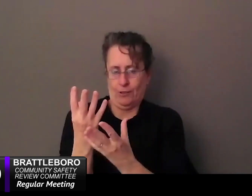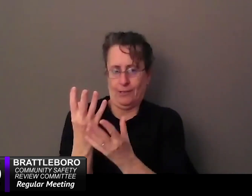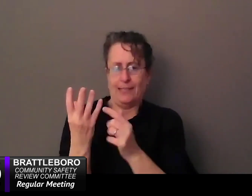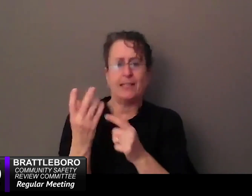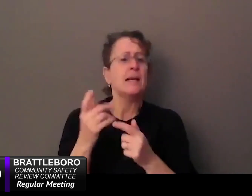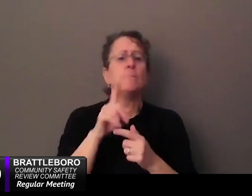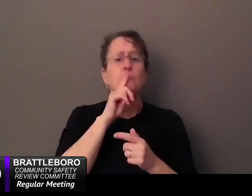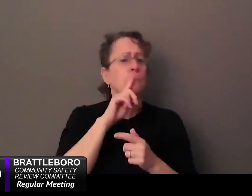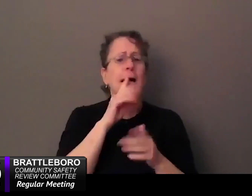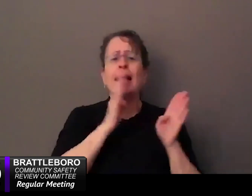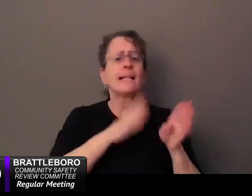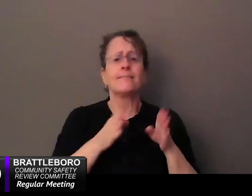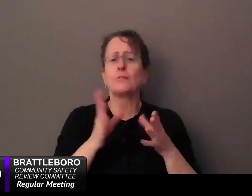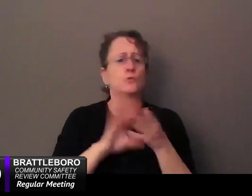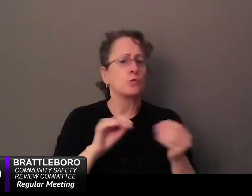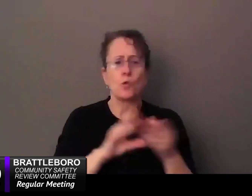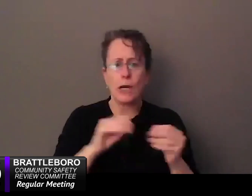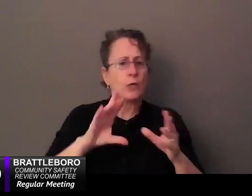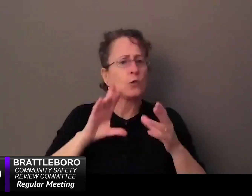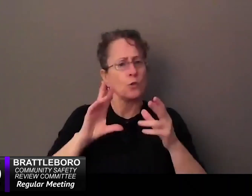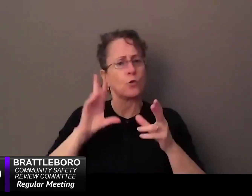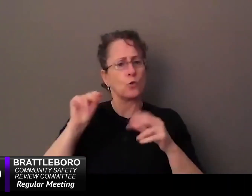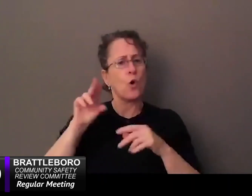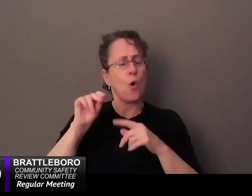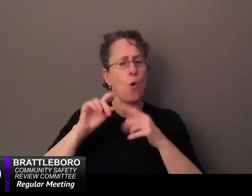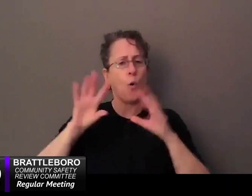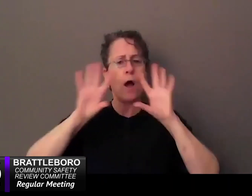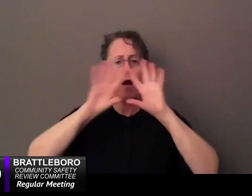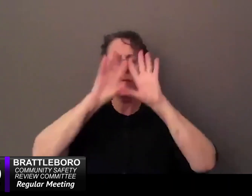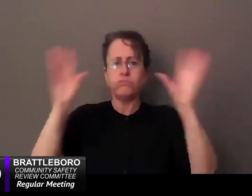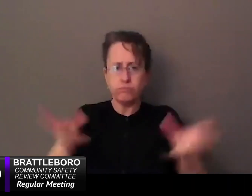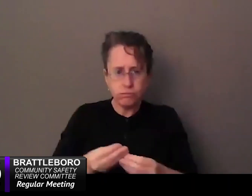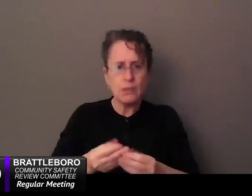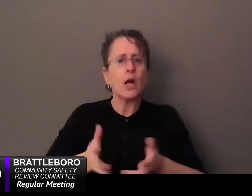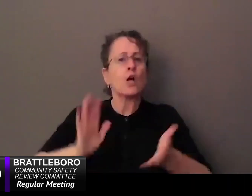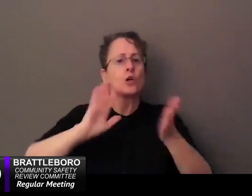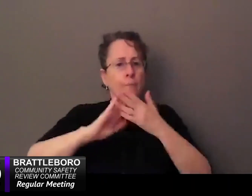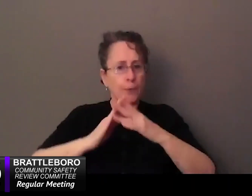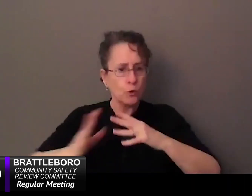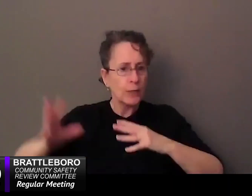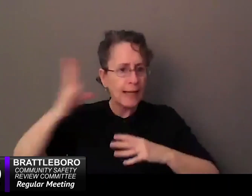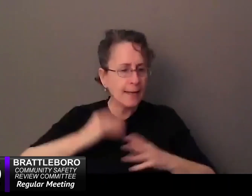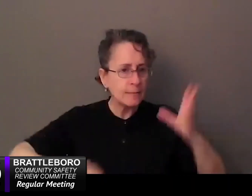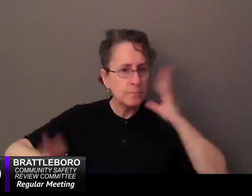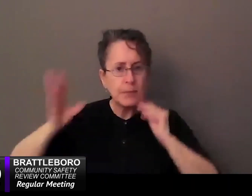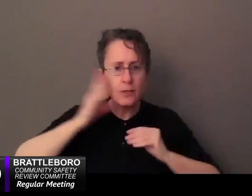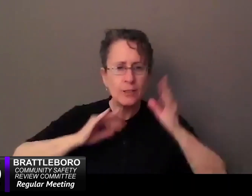happens, of the community experiences, right? The diverse